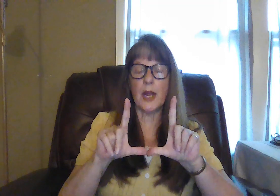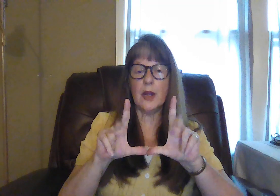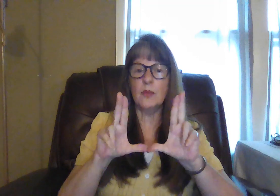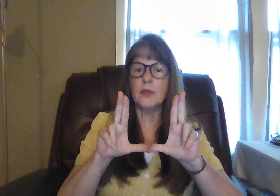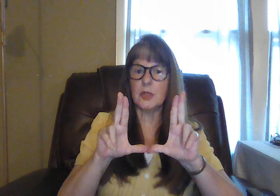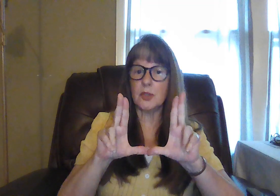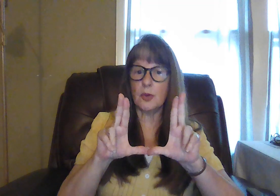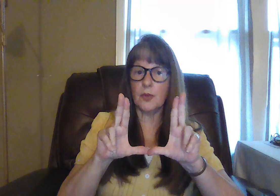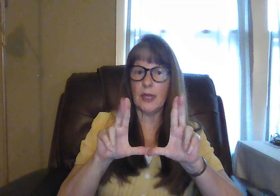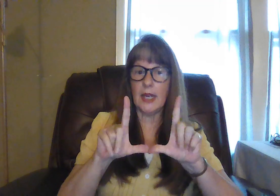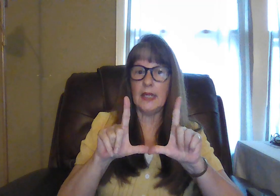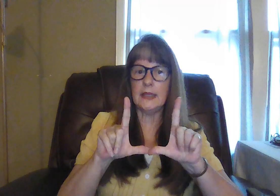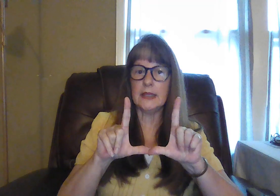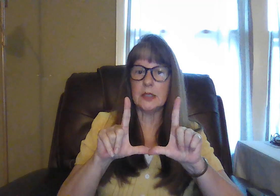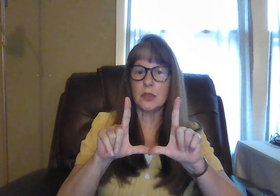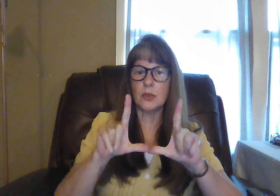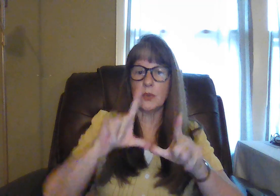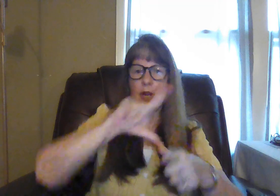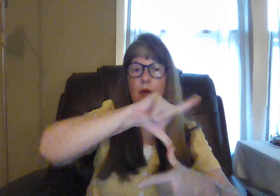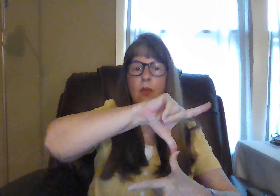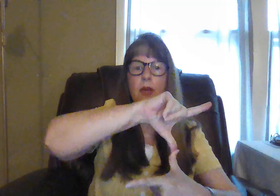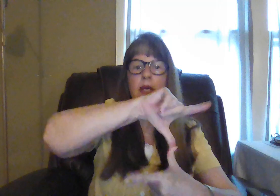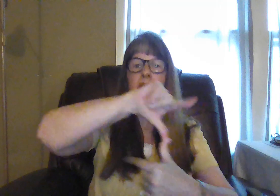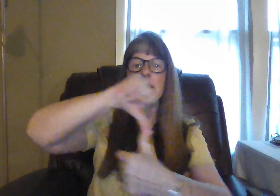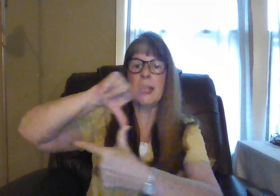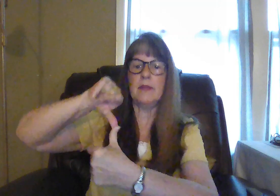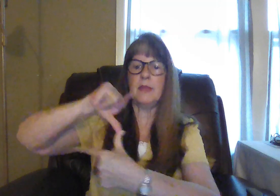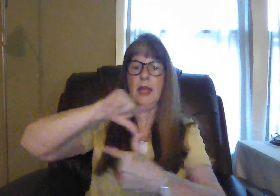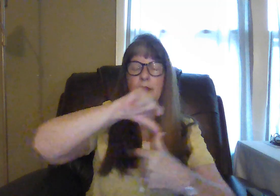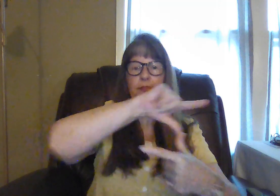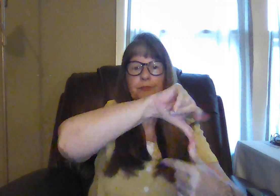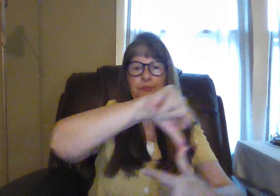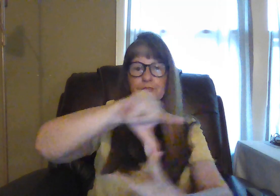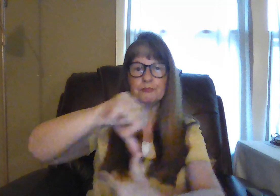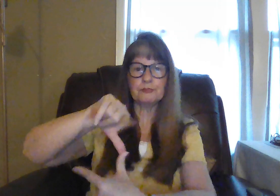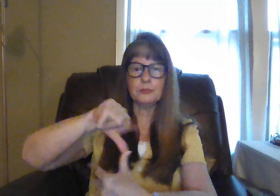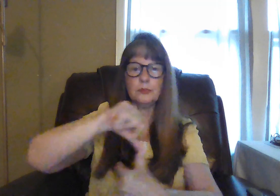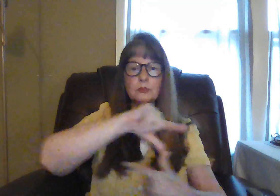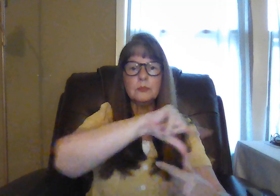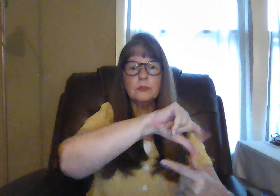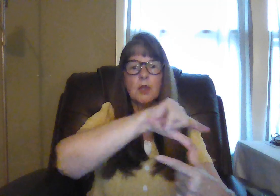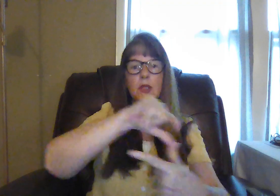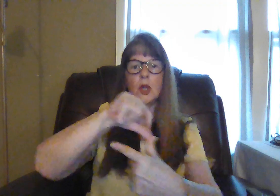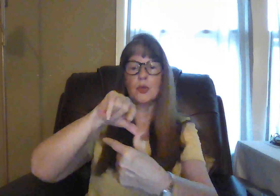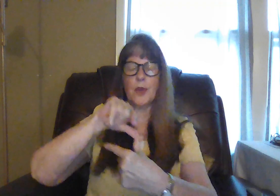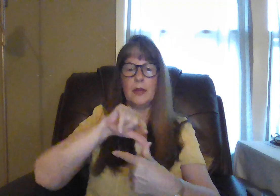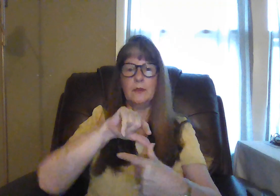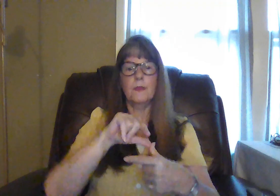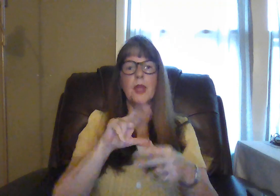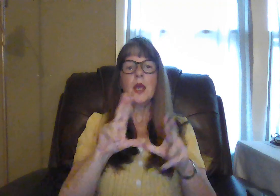tornado, this is a hurricane, this is a tornado. Same thing. Because it goes around.